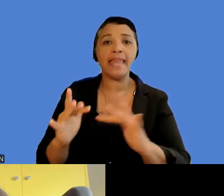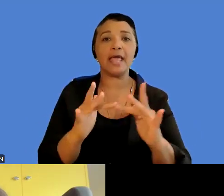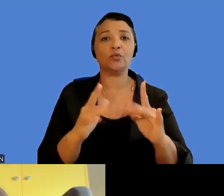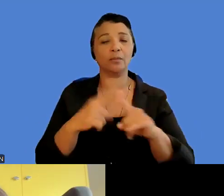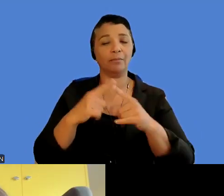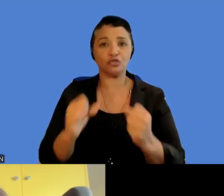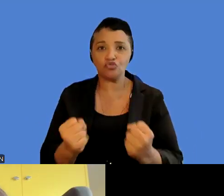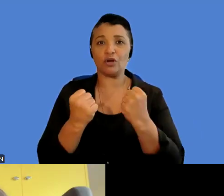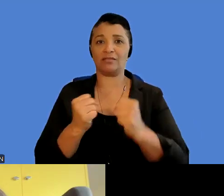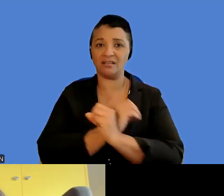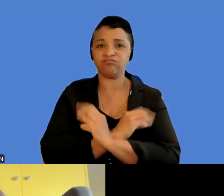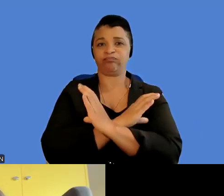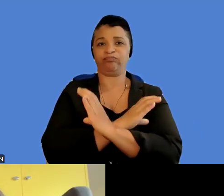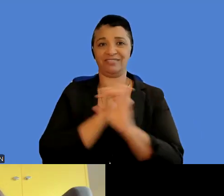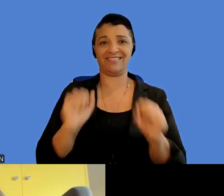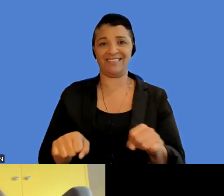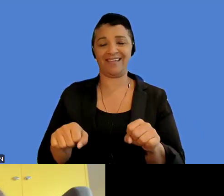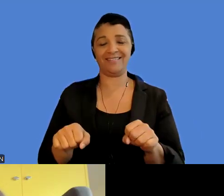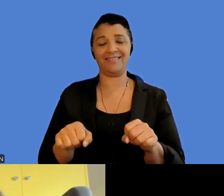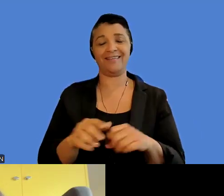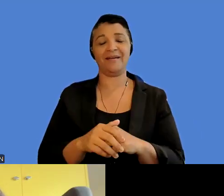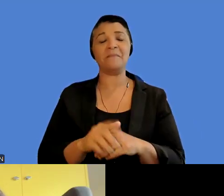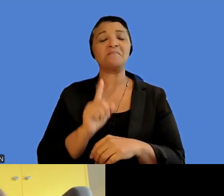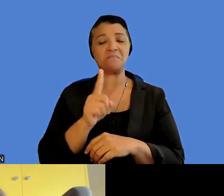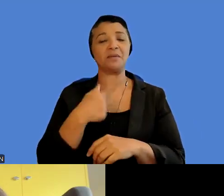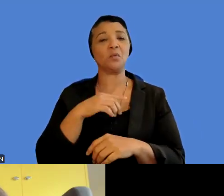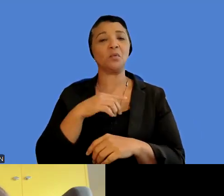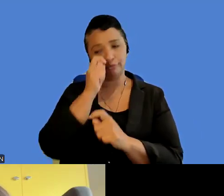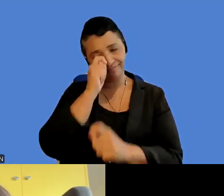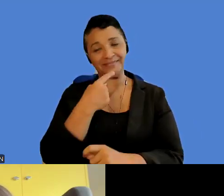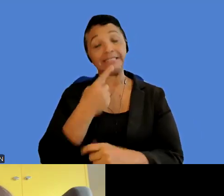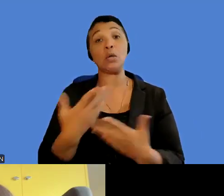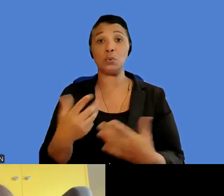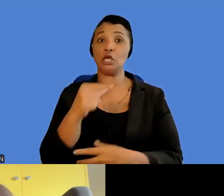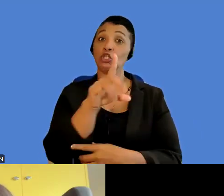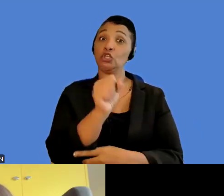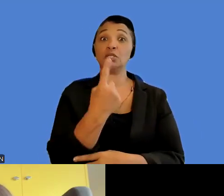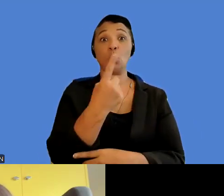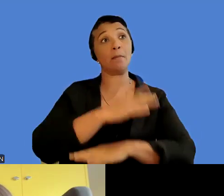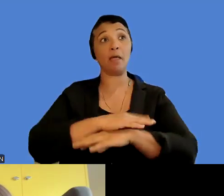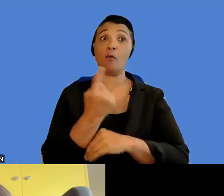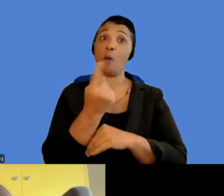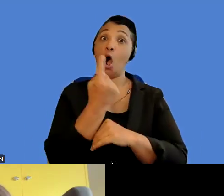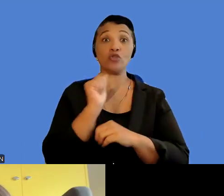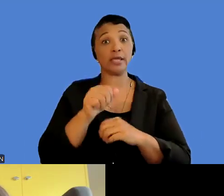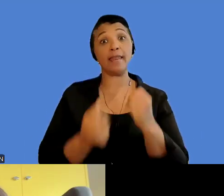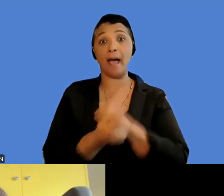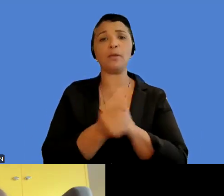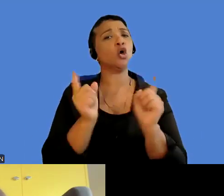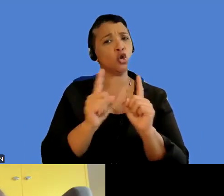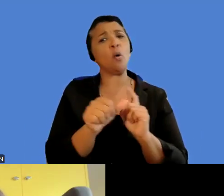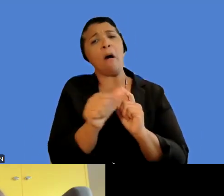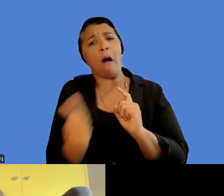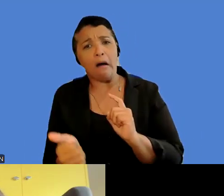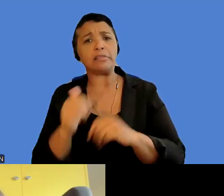global movement. But also, I want to recognize that GDS is not the only platform that this can happen. It